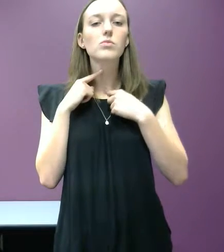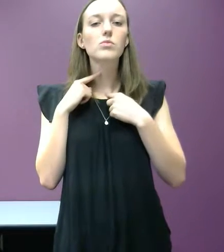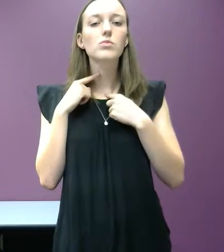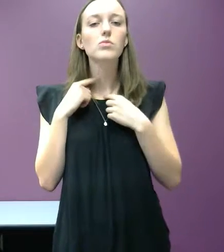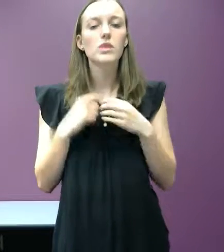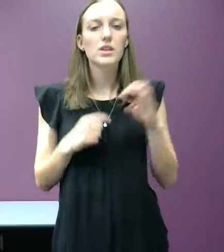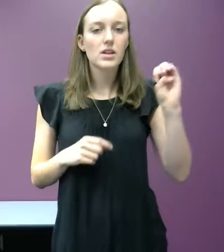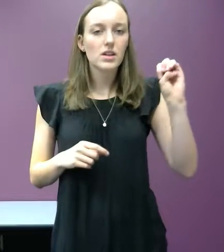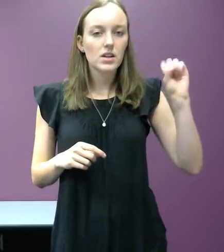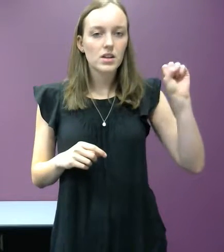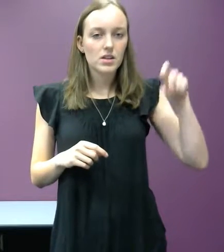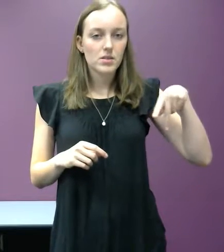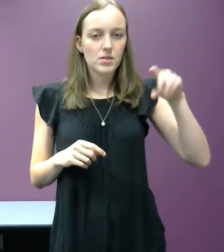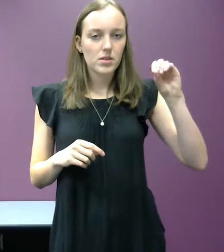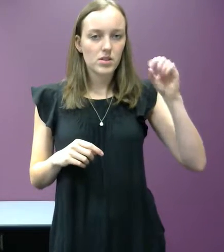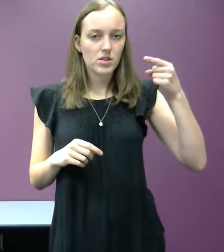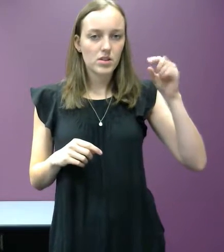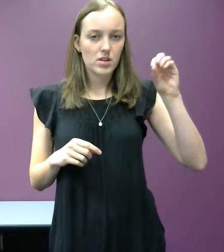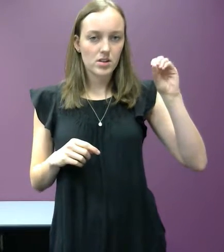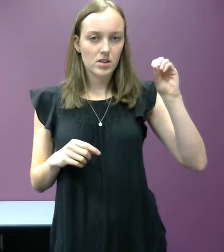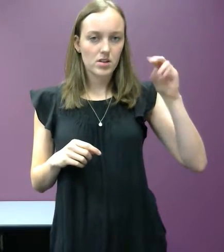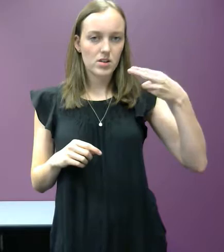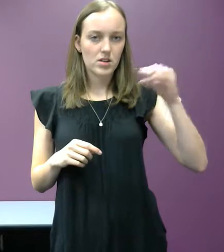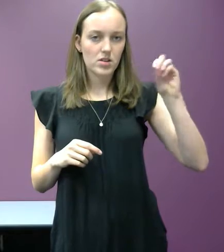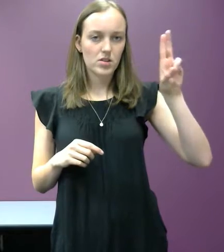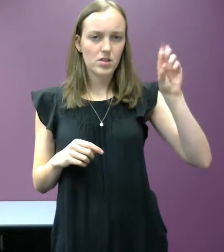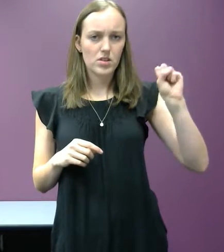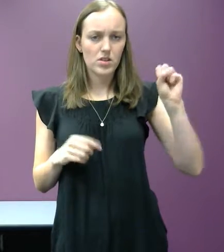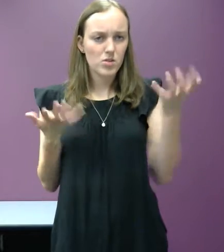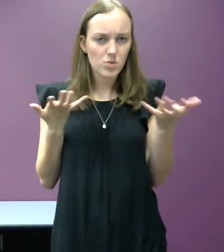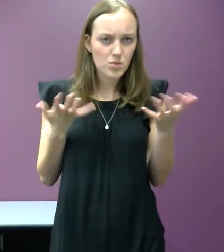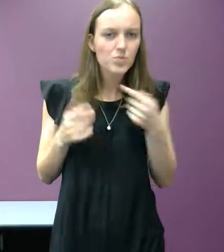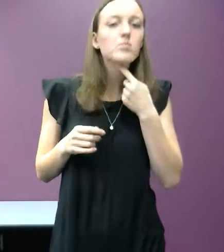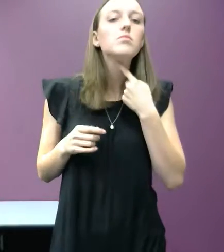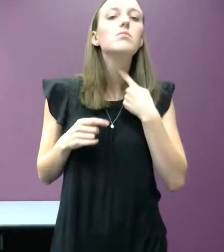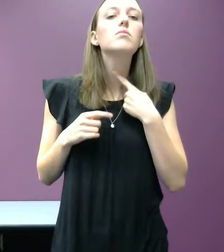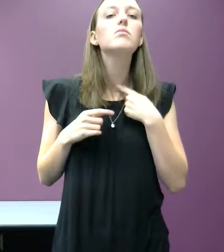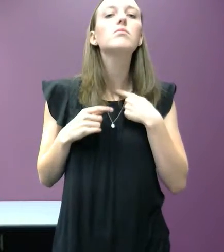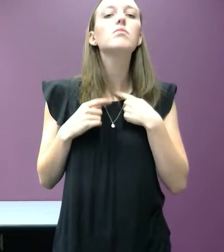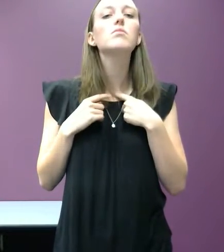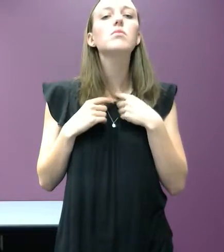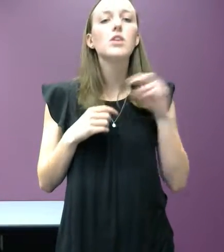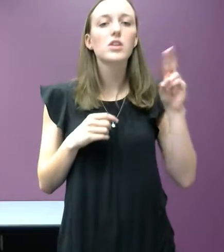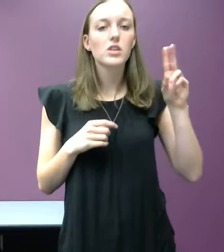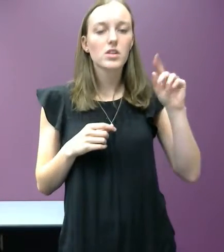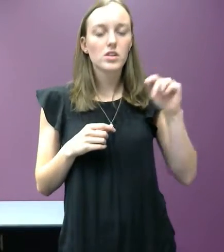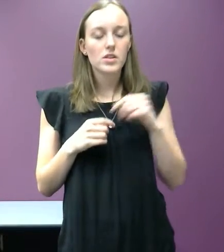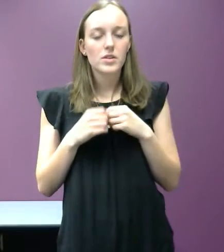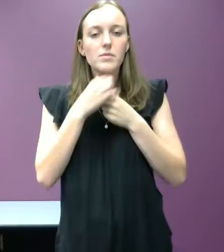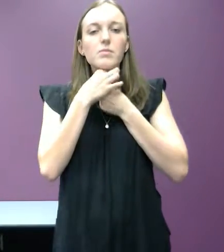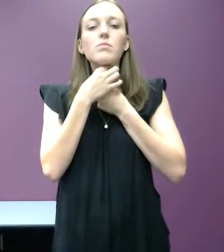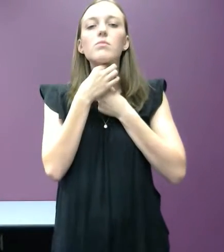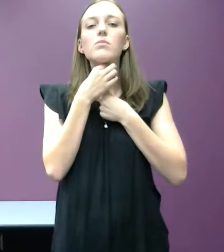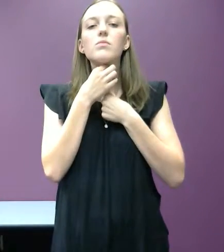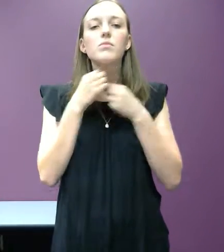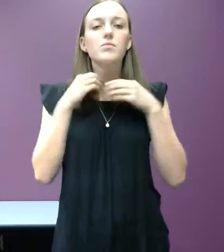long tube that's surrounded by muscle, and that the muscle pushes the food down into your stomach,